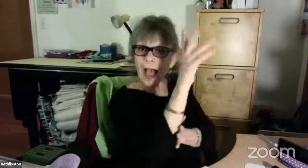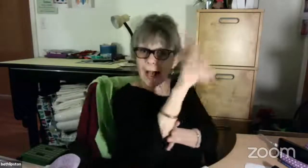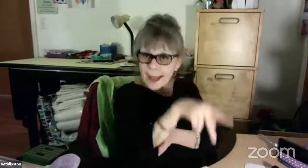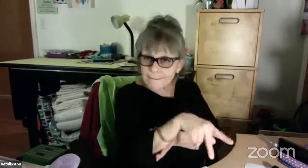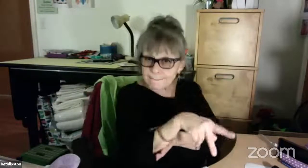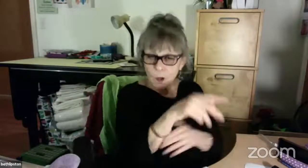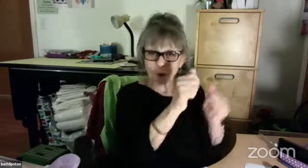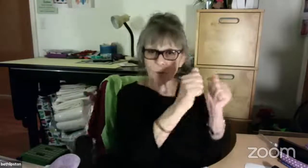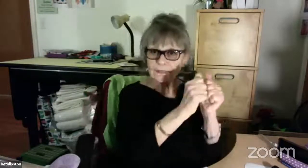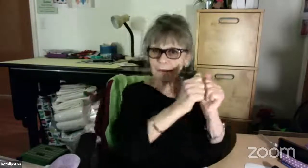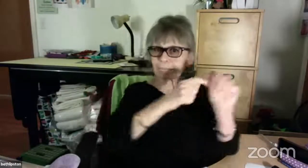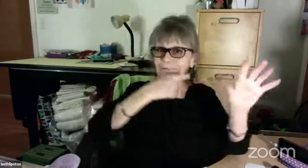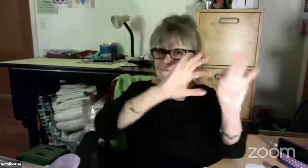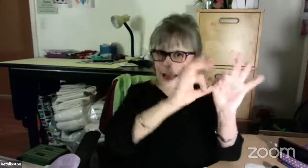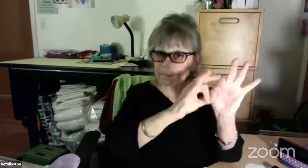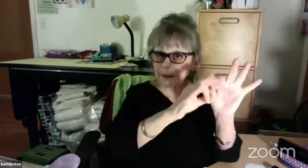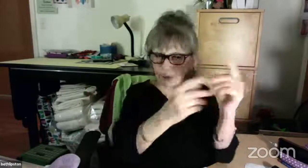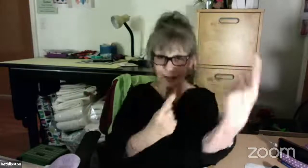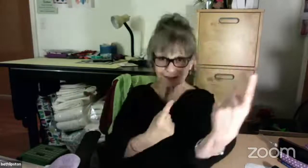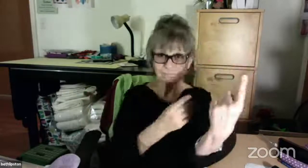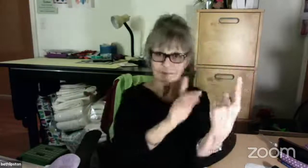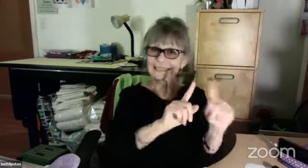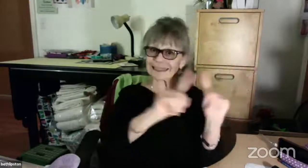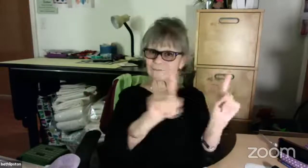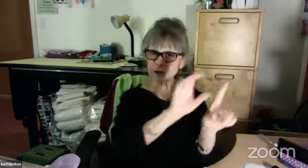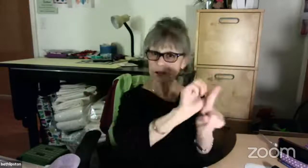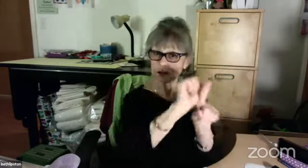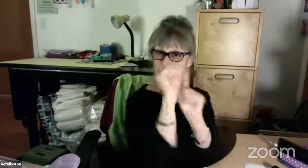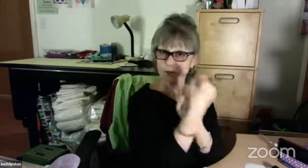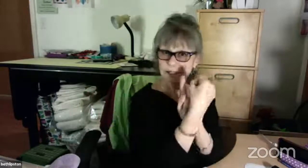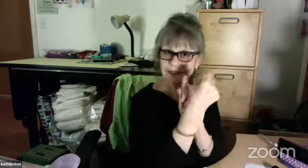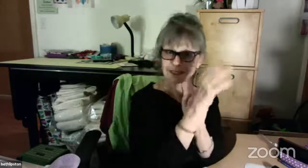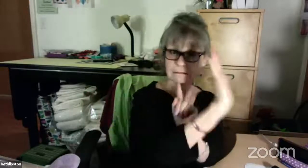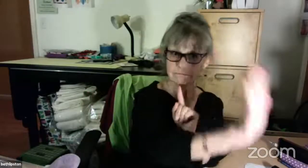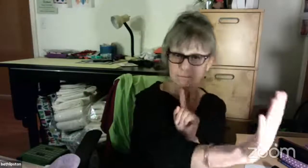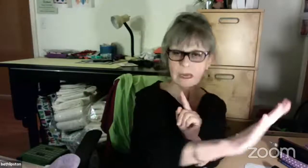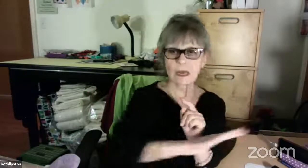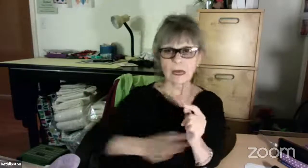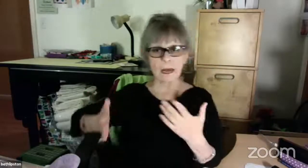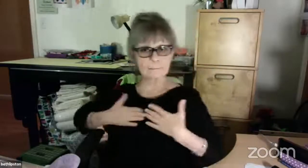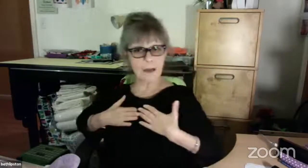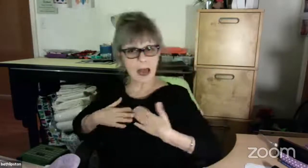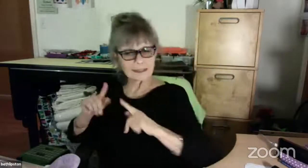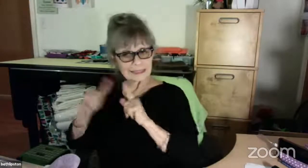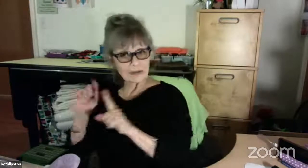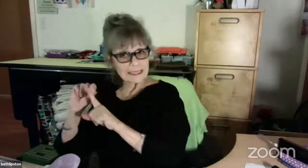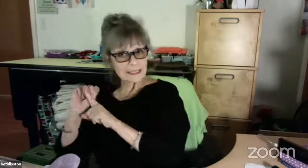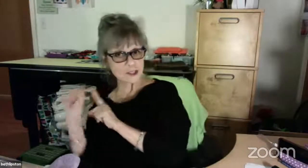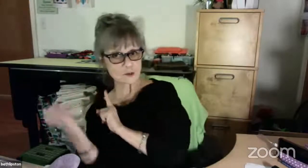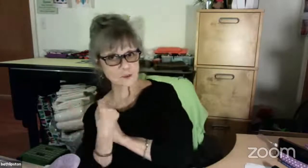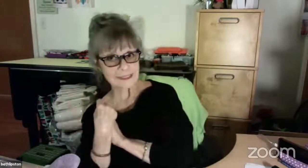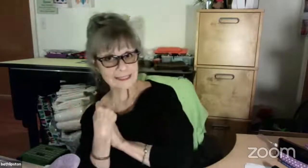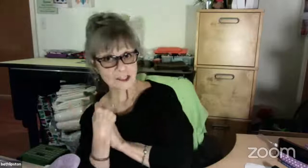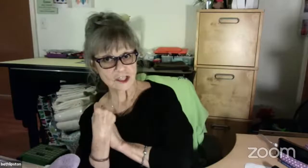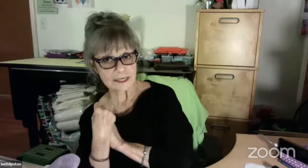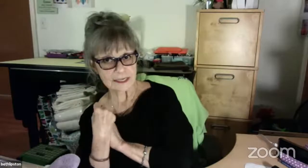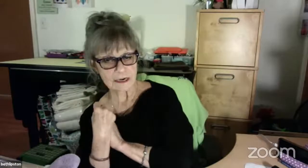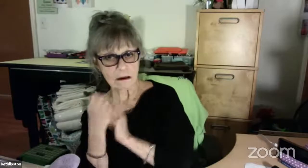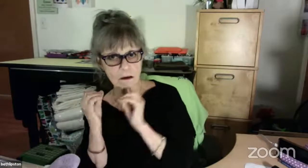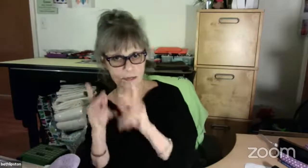Jamie, that when you grew up with your family being the only deaf individual in your family, that situation and my